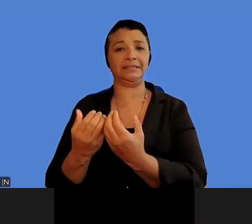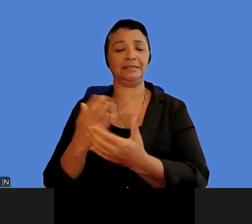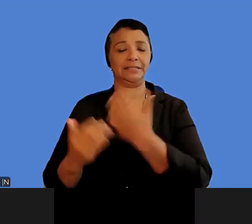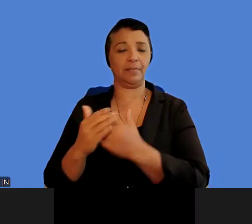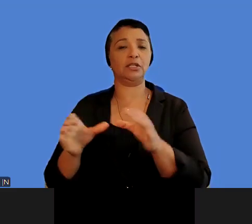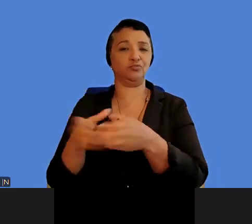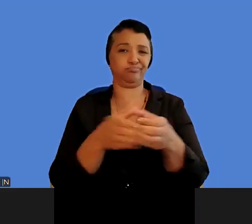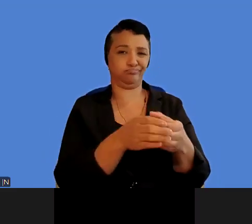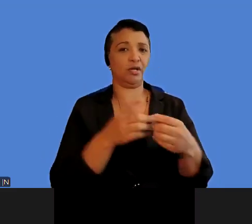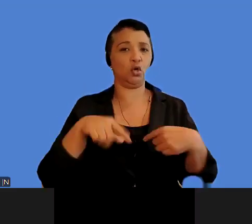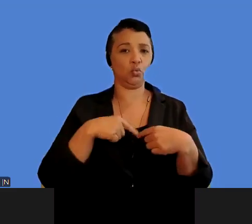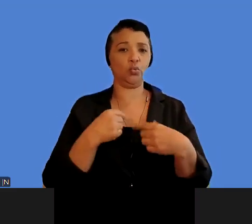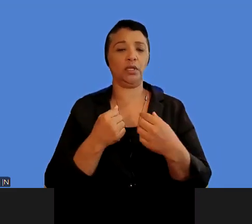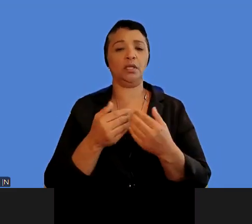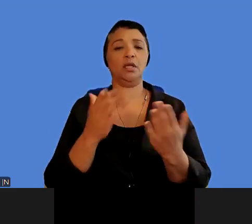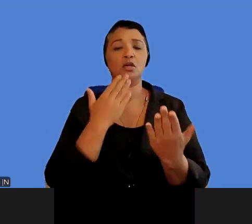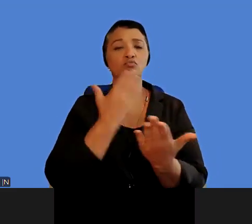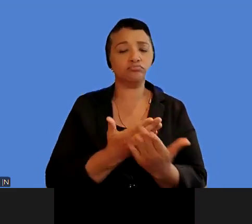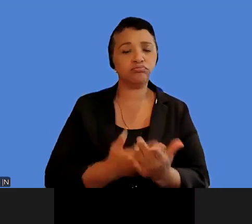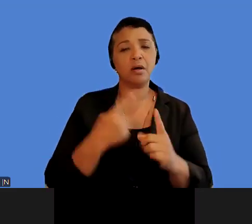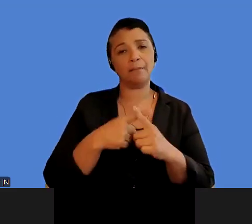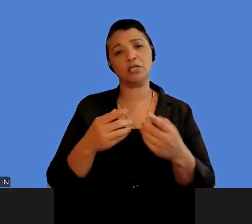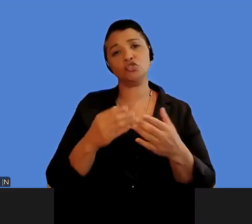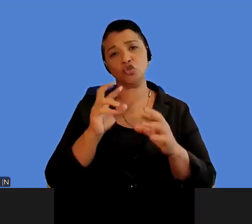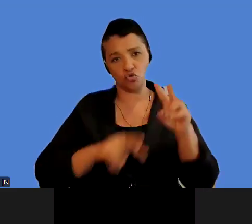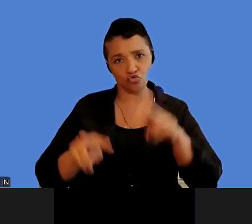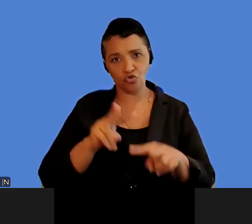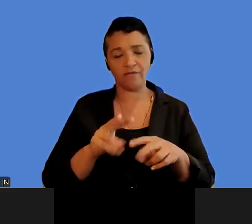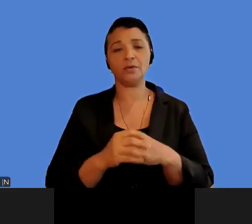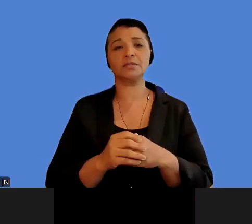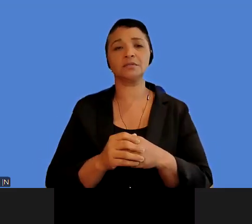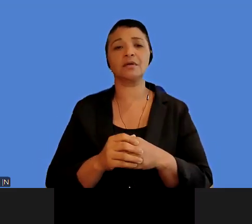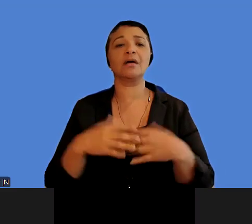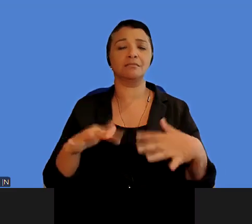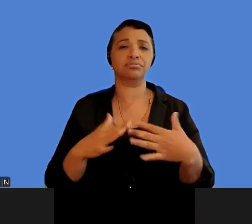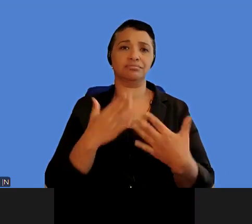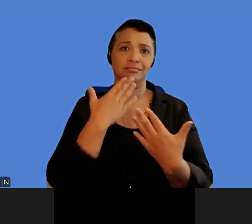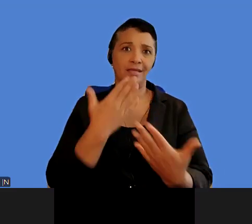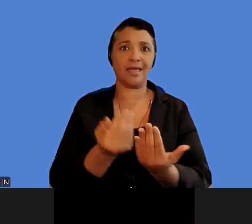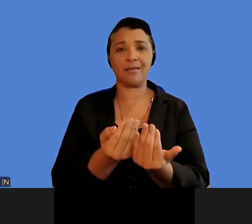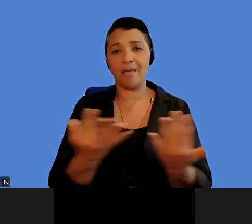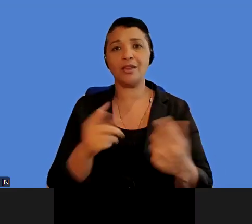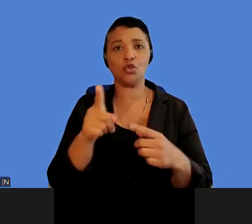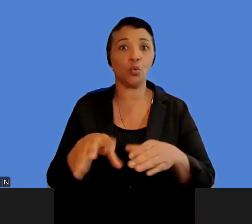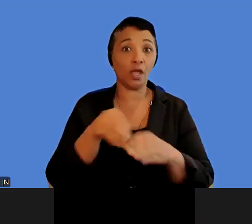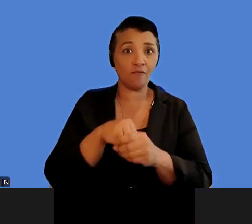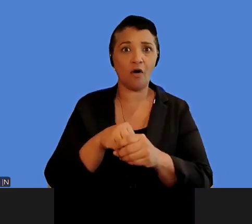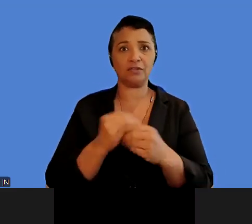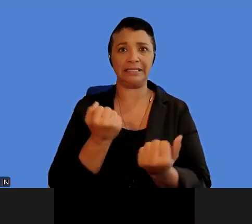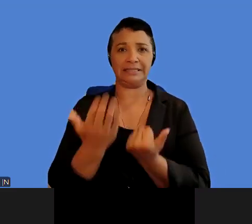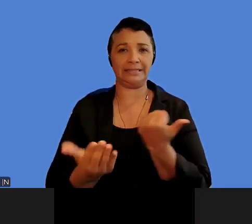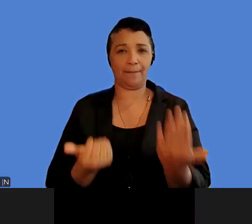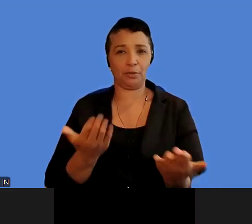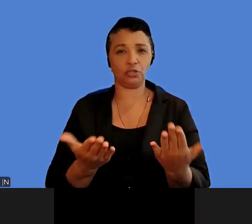general recommendations and country reviews. So I just want to take this opportunity to thank many of you who've been involved in those submissions and